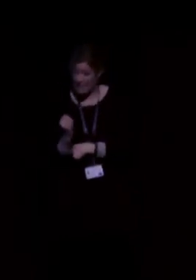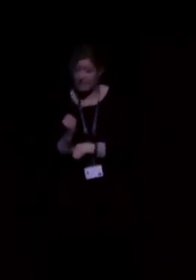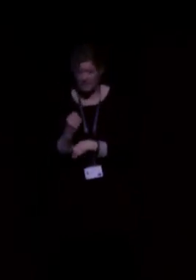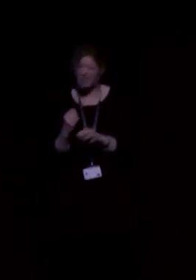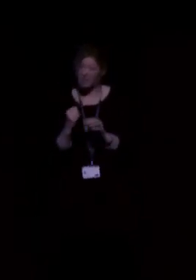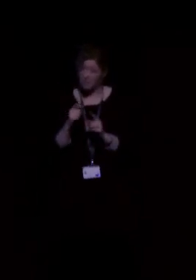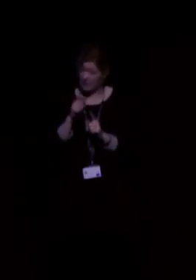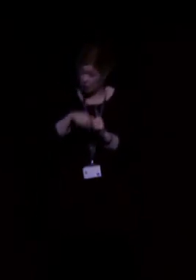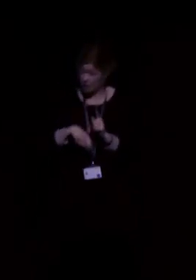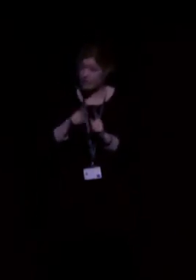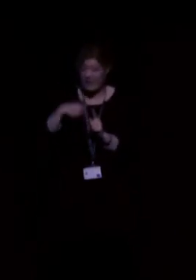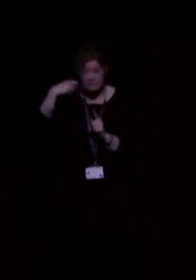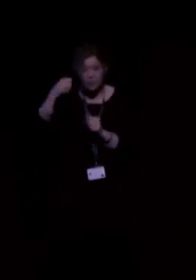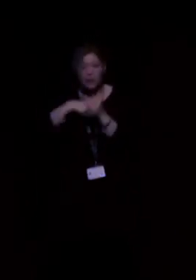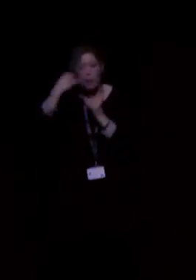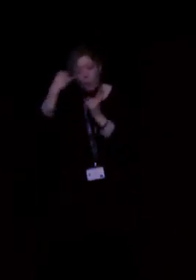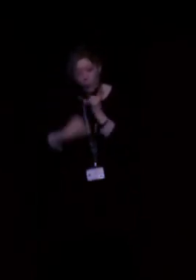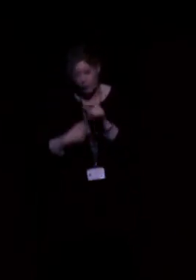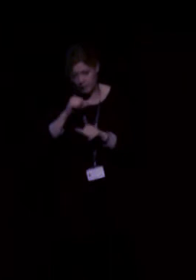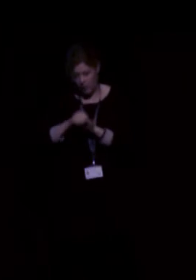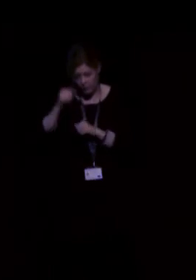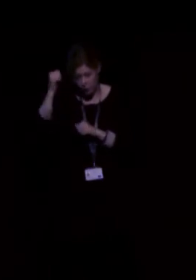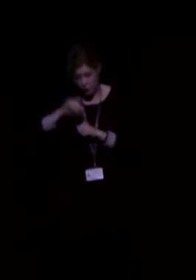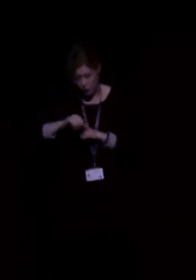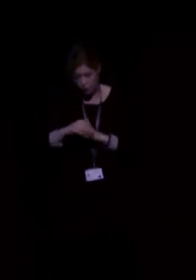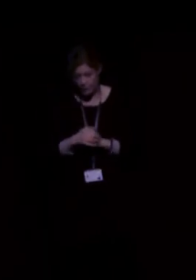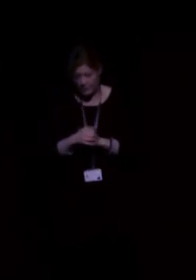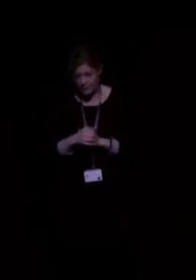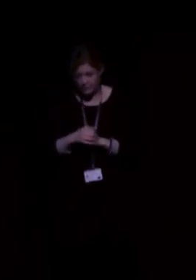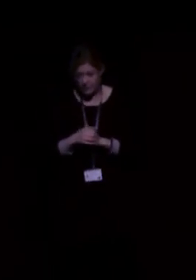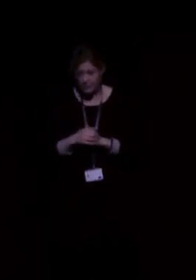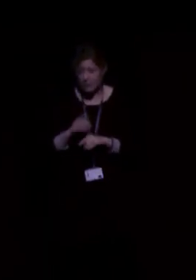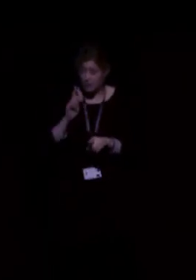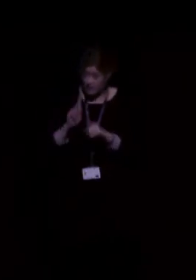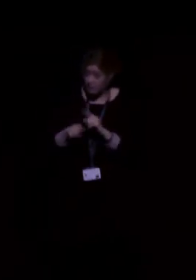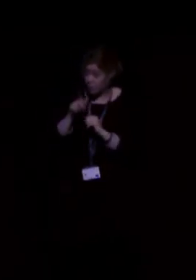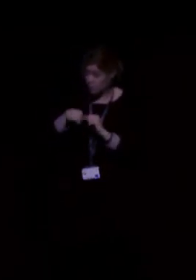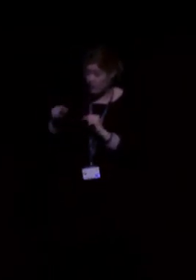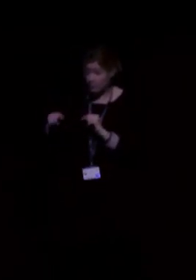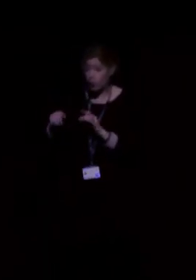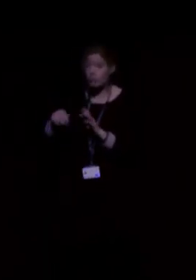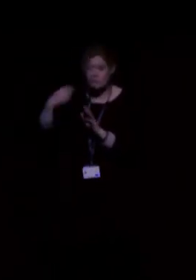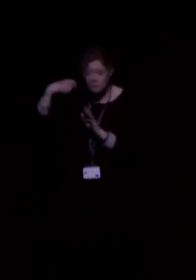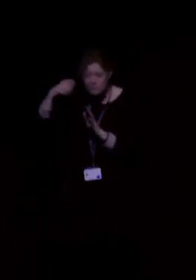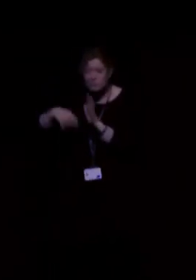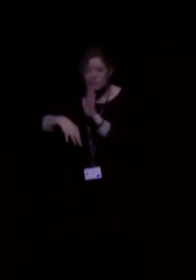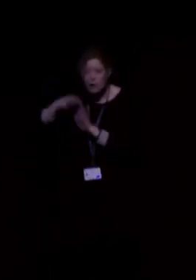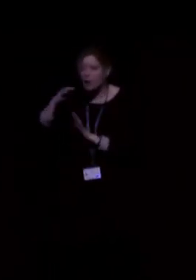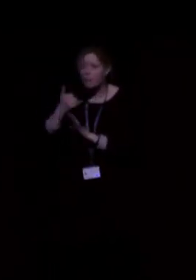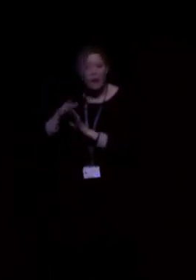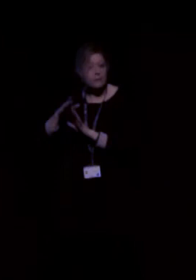tinnitus following the surgery. But it appears that the improvement in tinnitus may or may not be related to the actual hearing